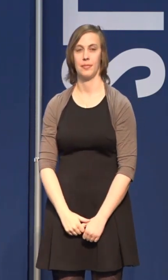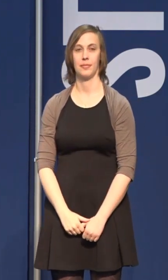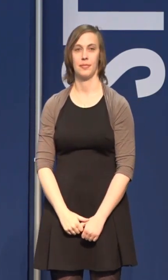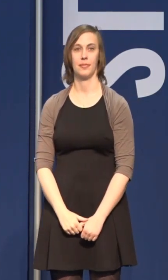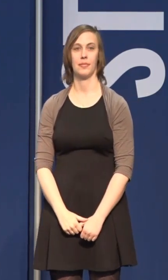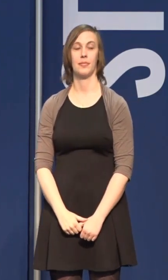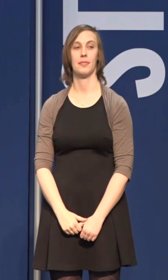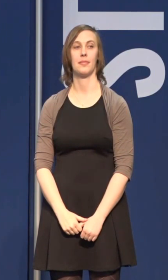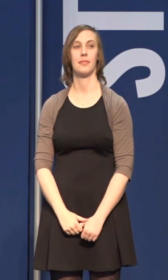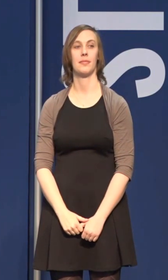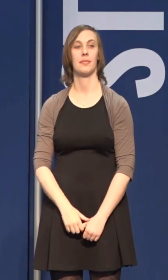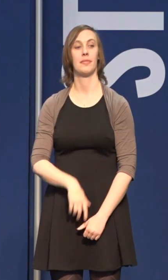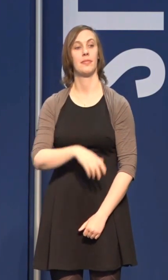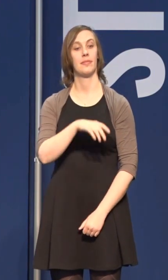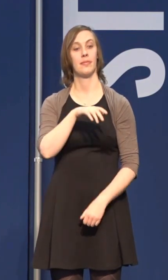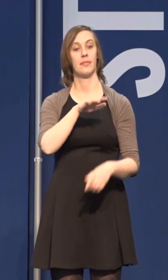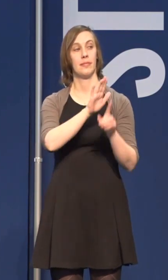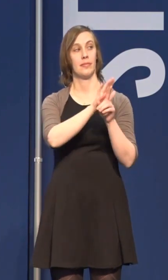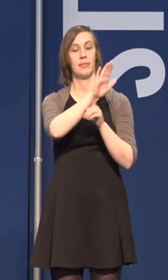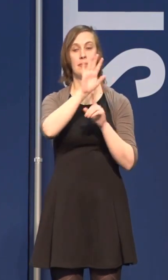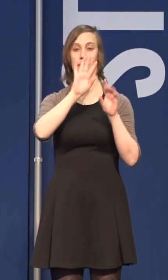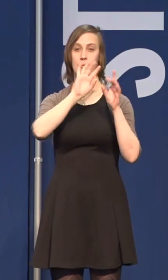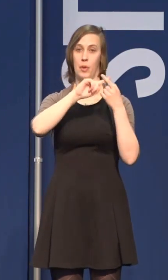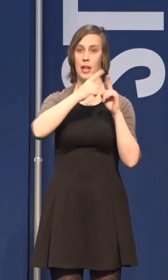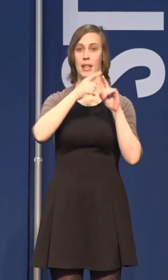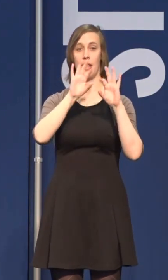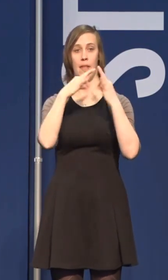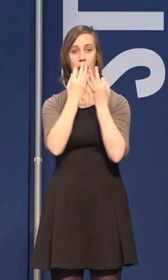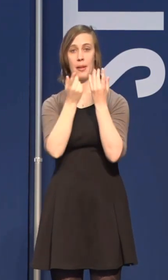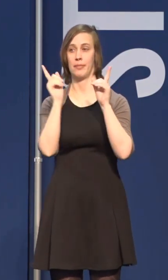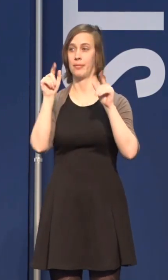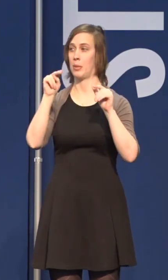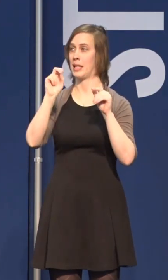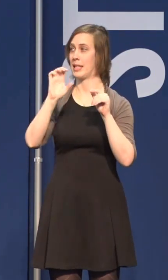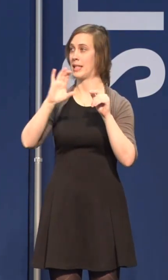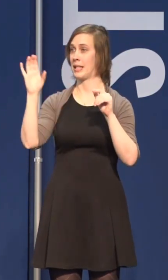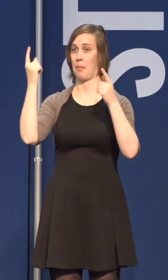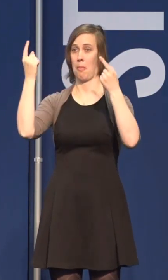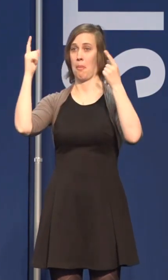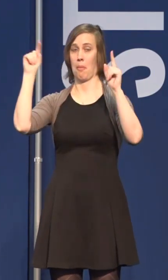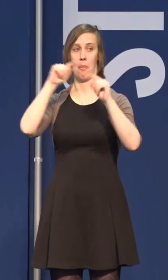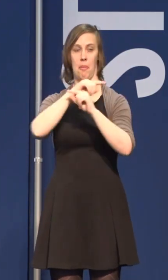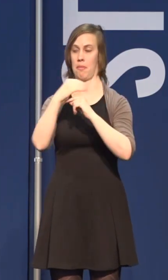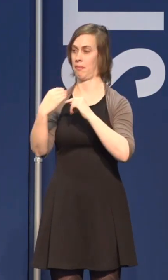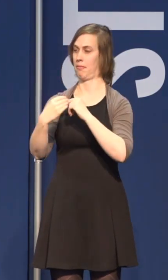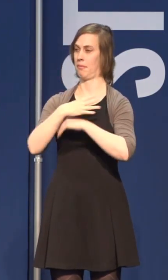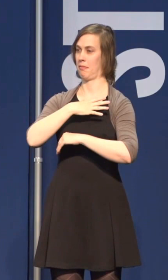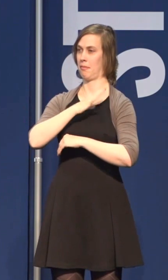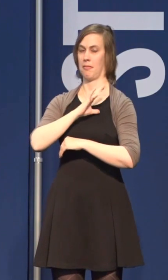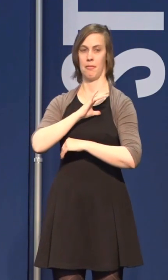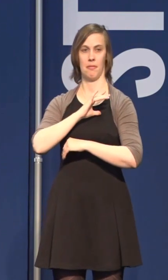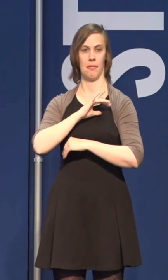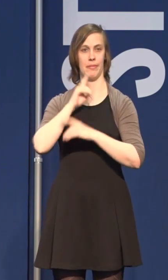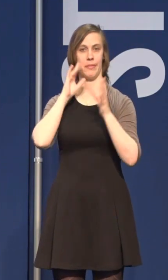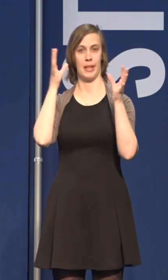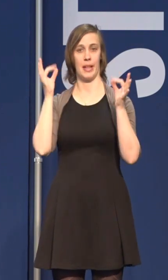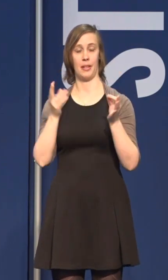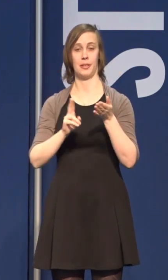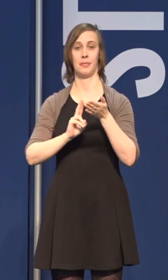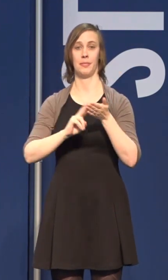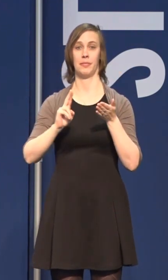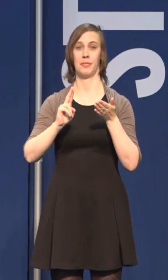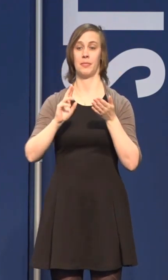Inspired by the success of friends and family who have attended NSCC, Ashley decided to enroll in the cosmetology program at Burridge